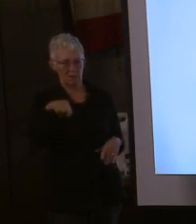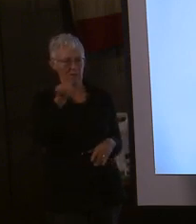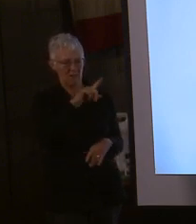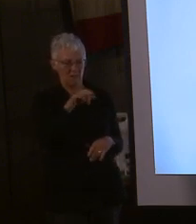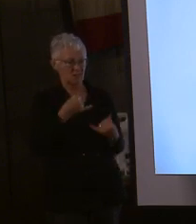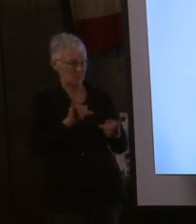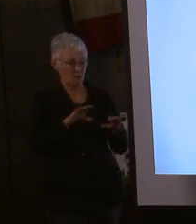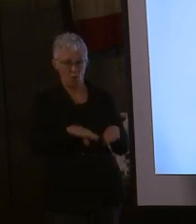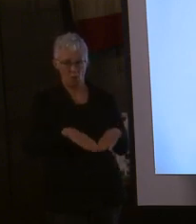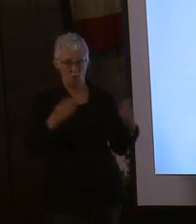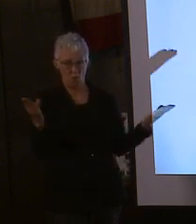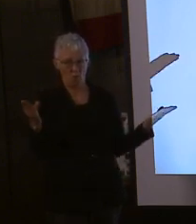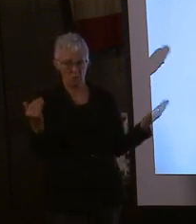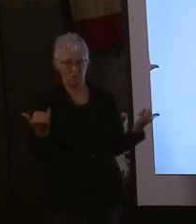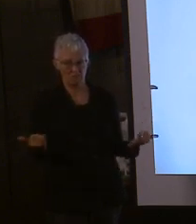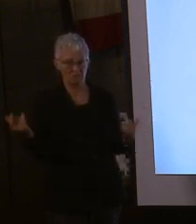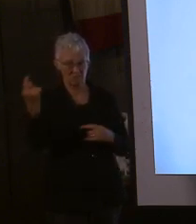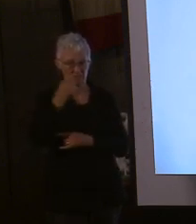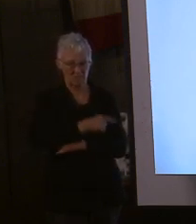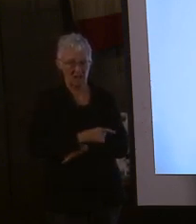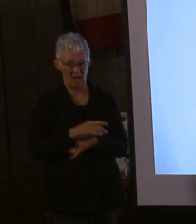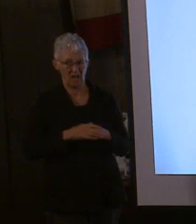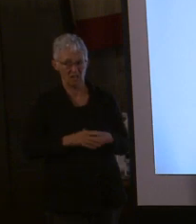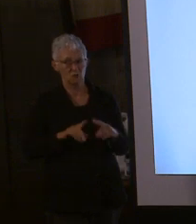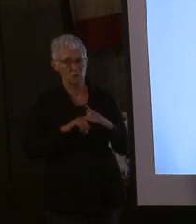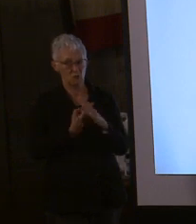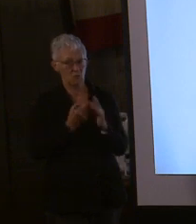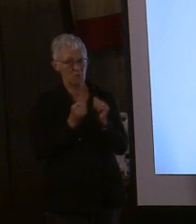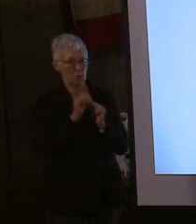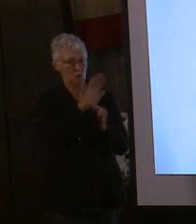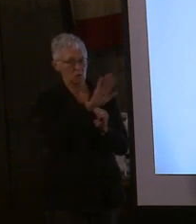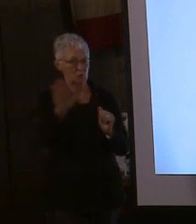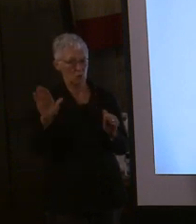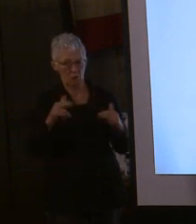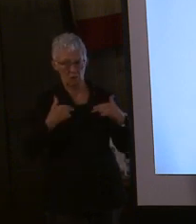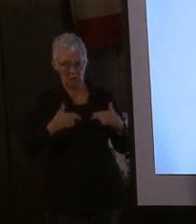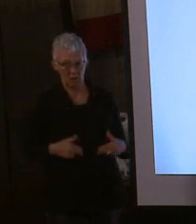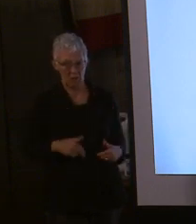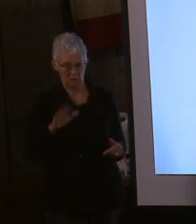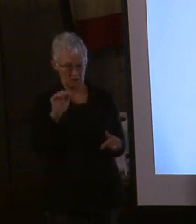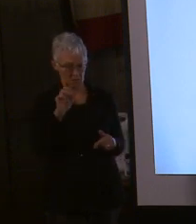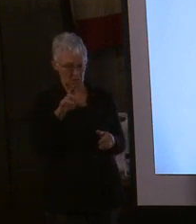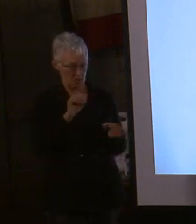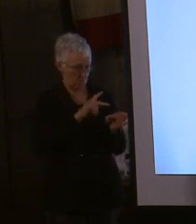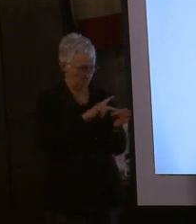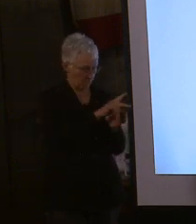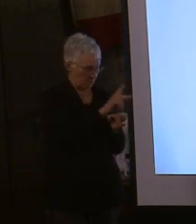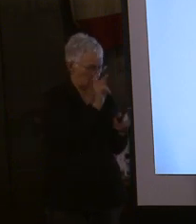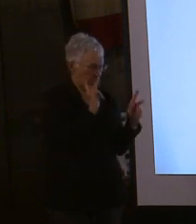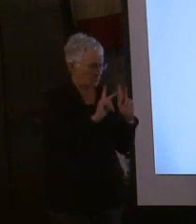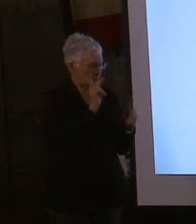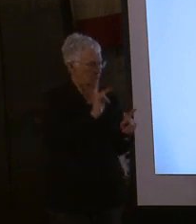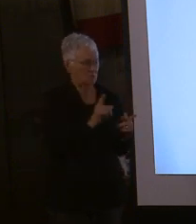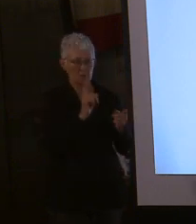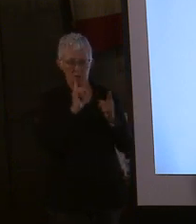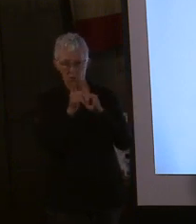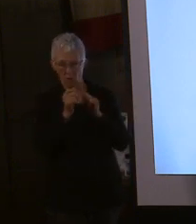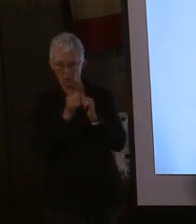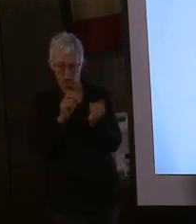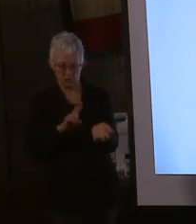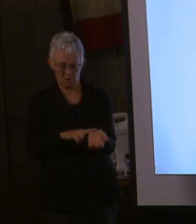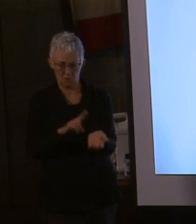business and serving people. So start with your healthcare professional, talk to their nurse. If you're